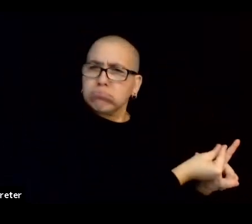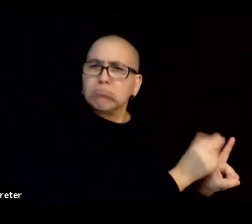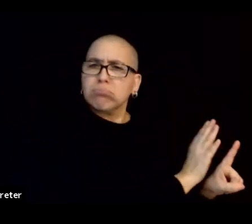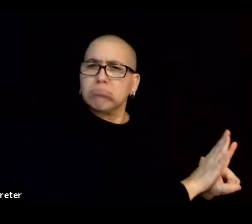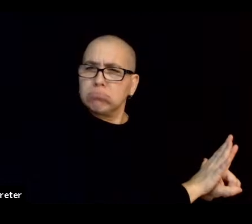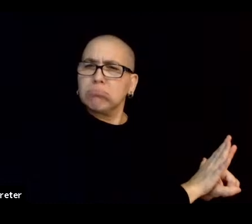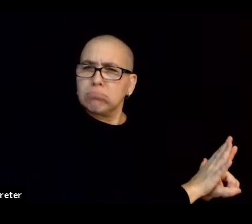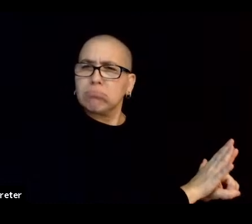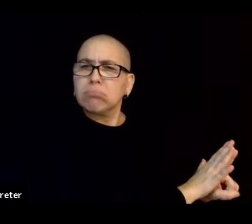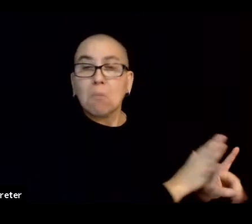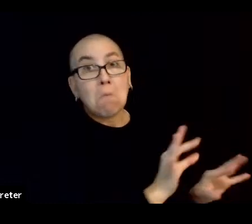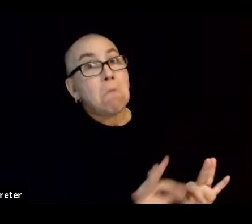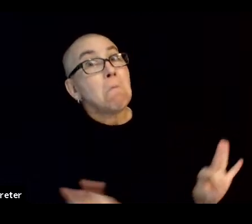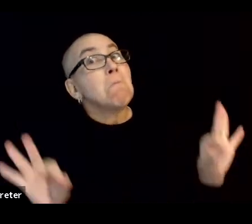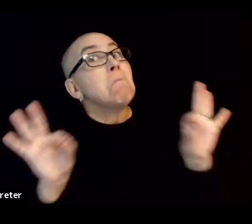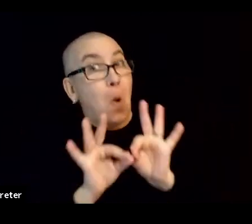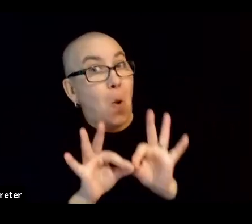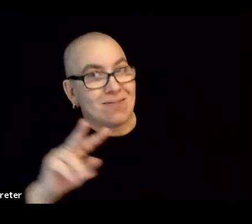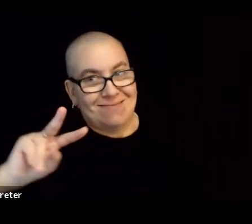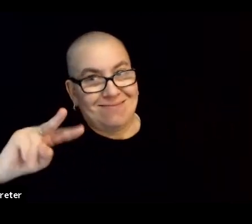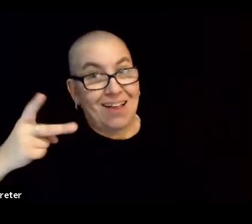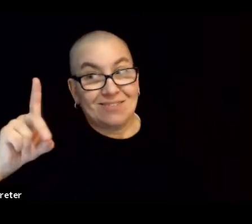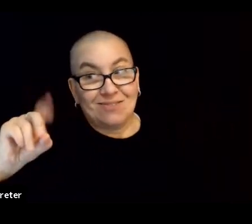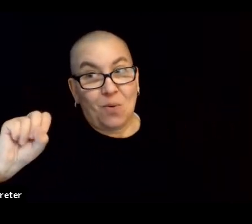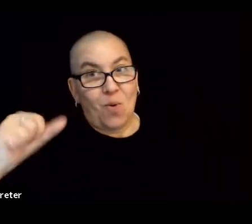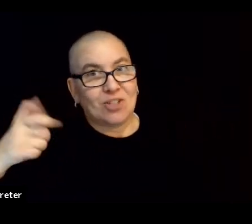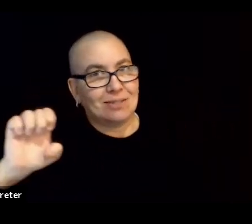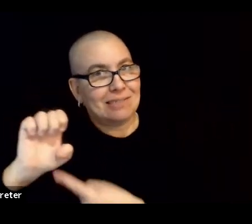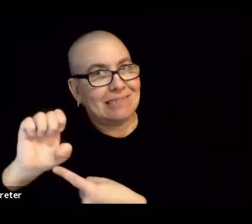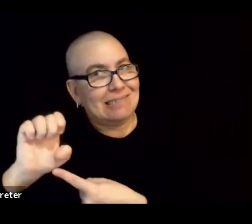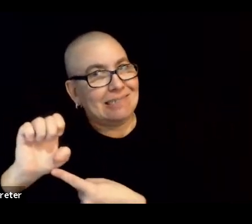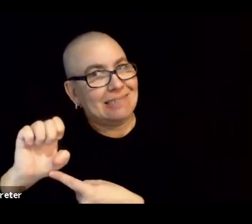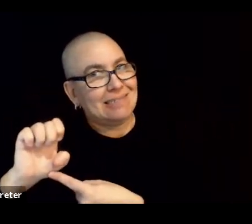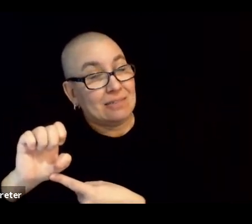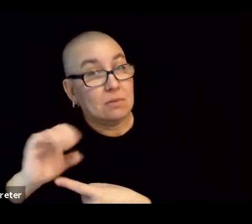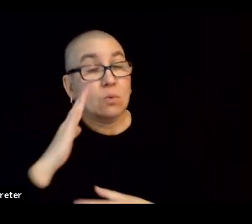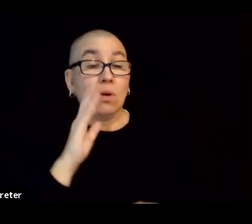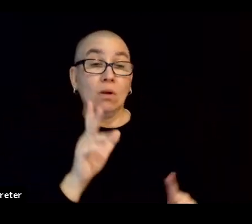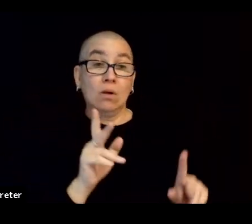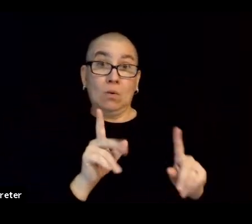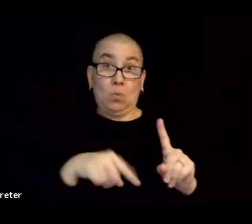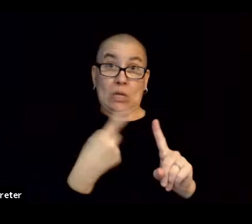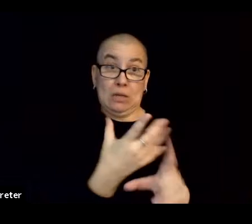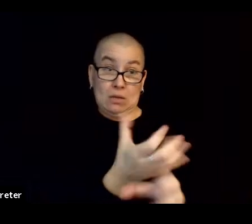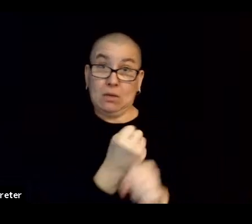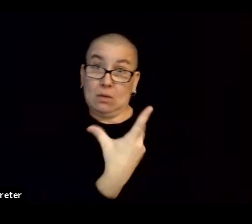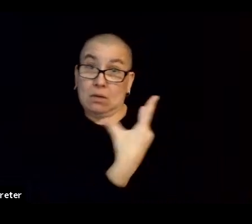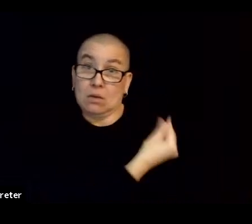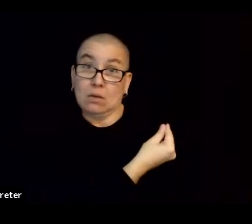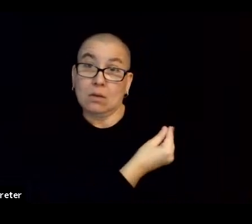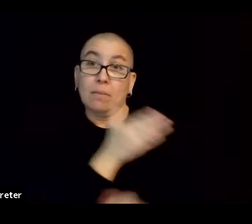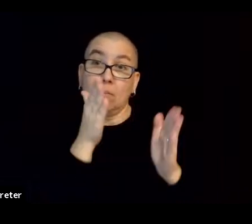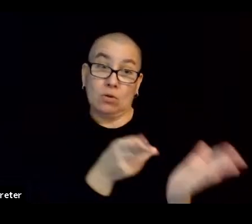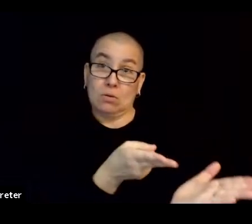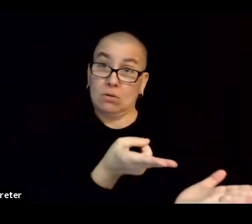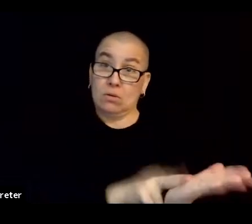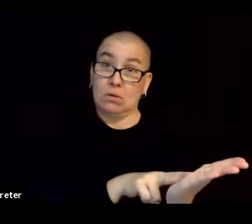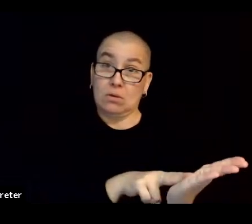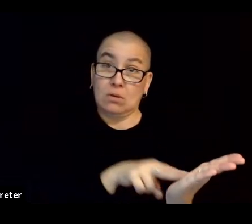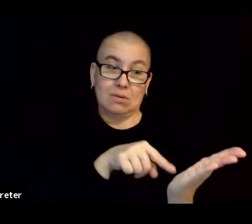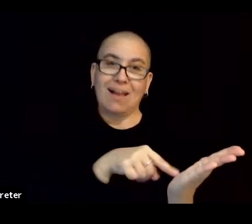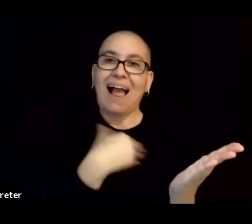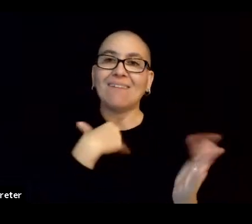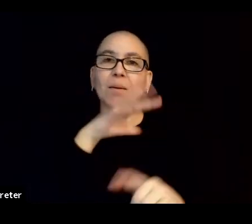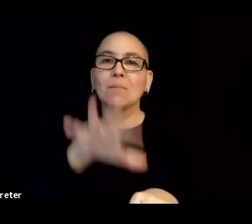people are getting, registered and are being given an appointment for their first dose, we